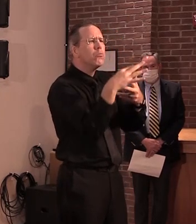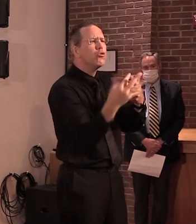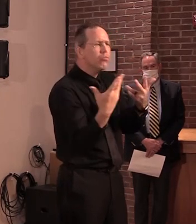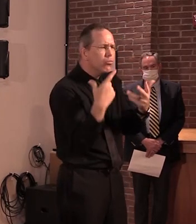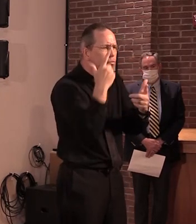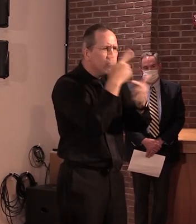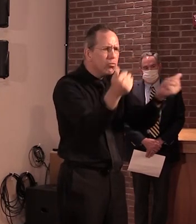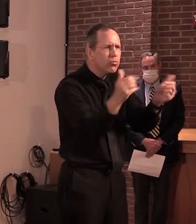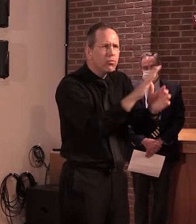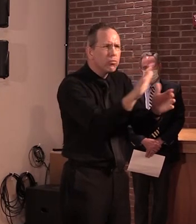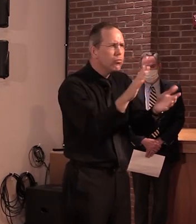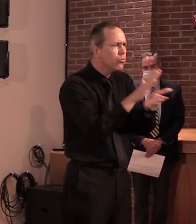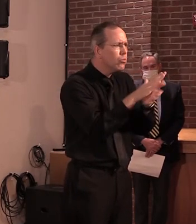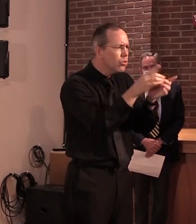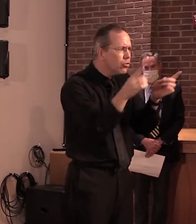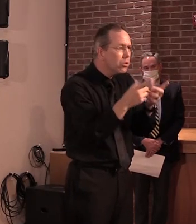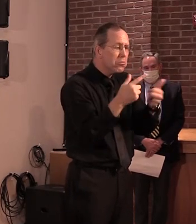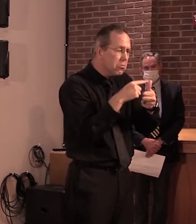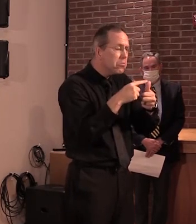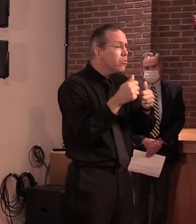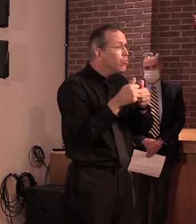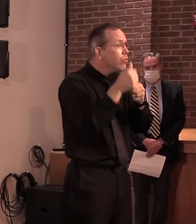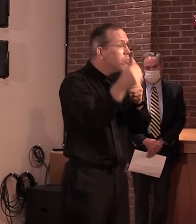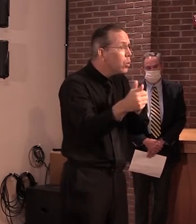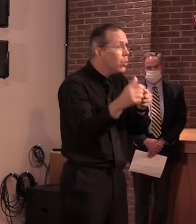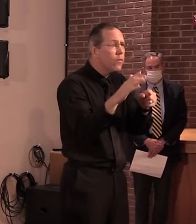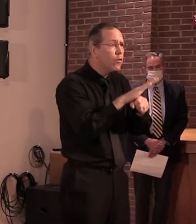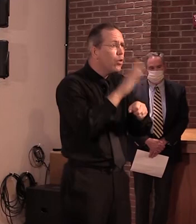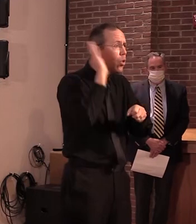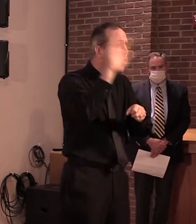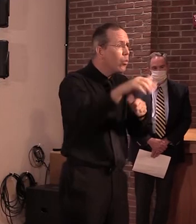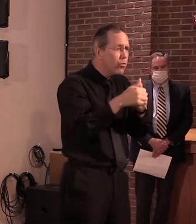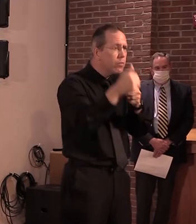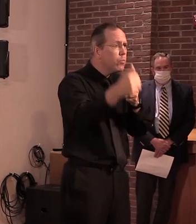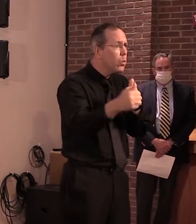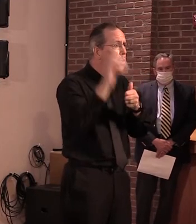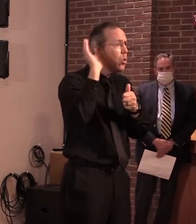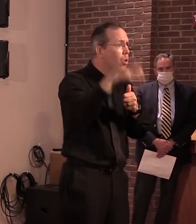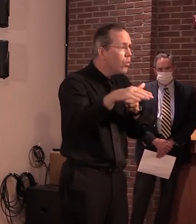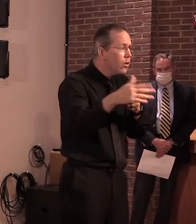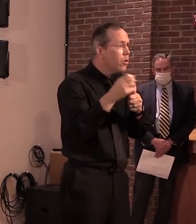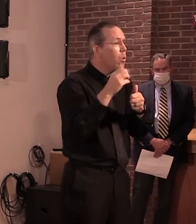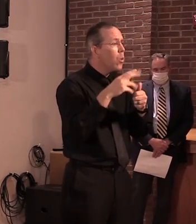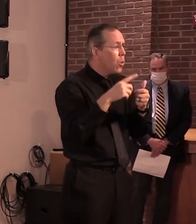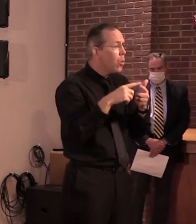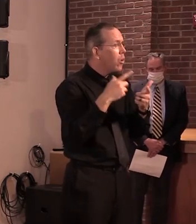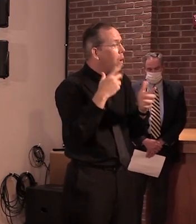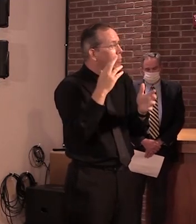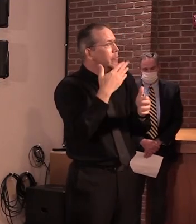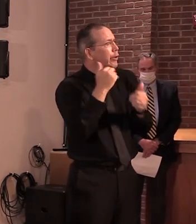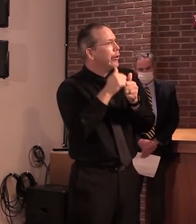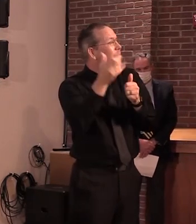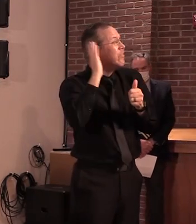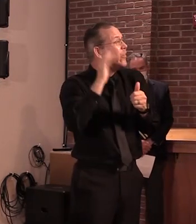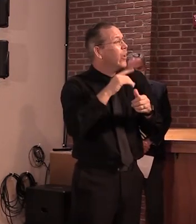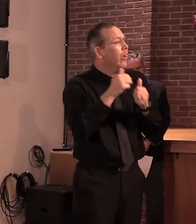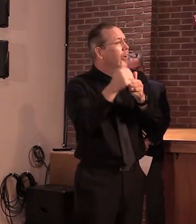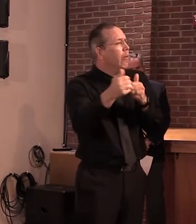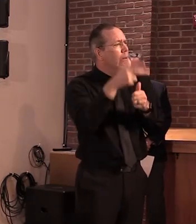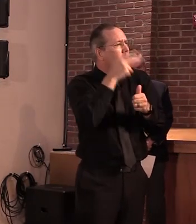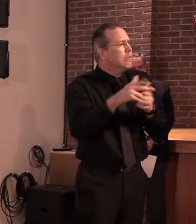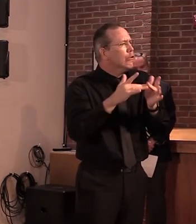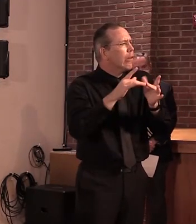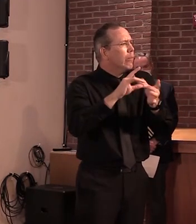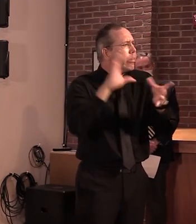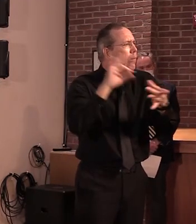full remote learning, like what we did in the spring, but hopefully much better. Second,